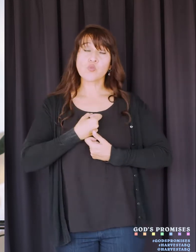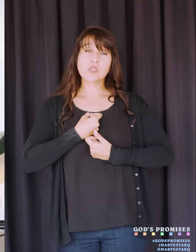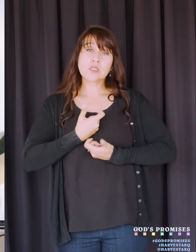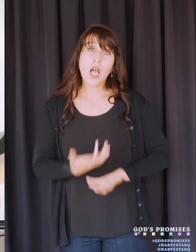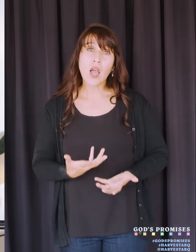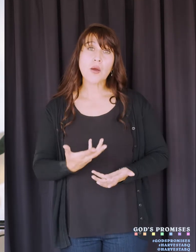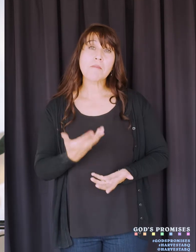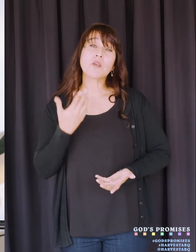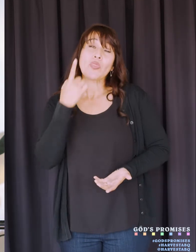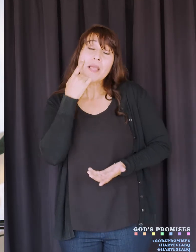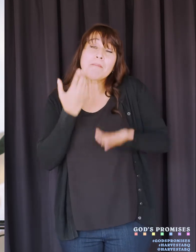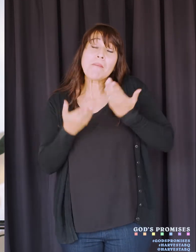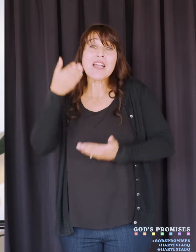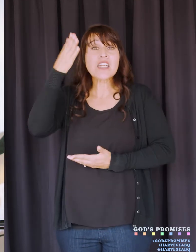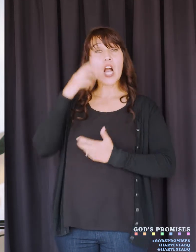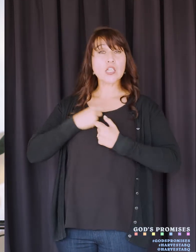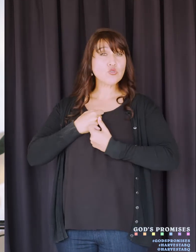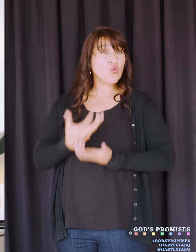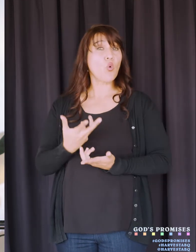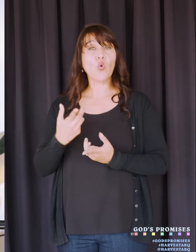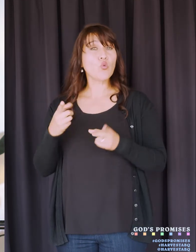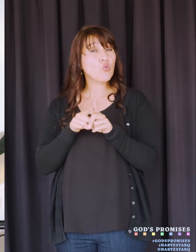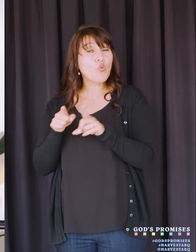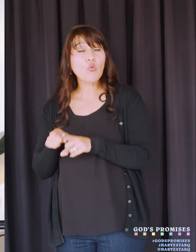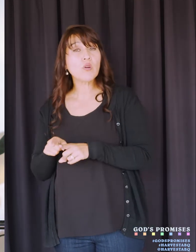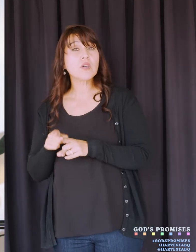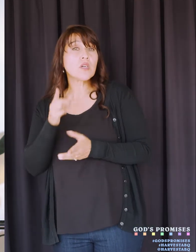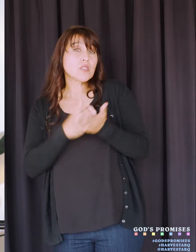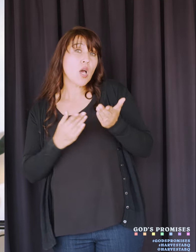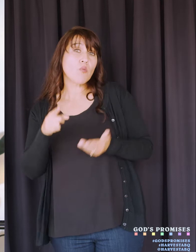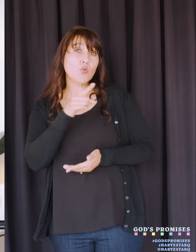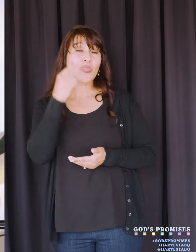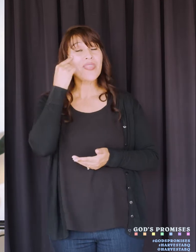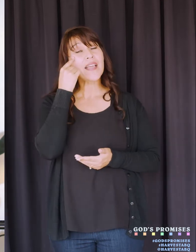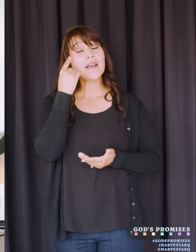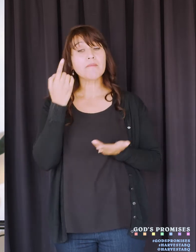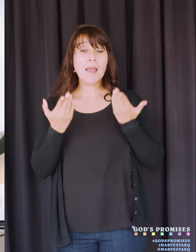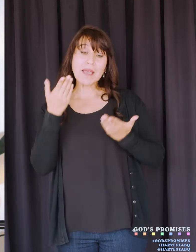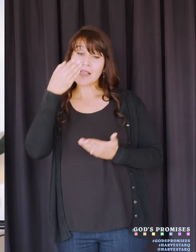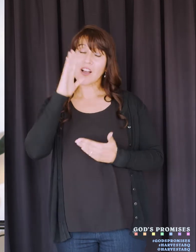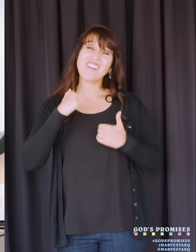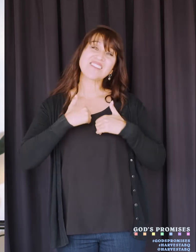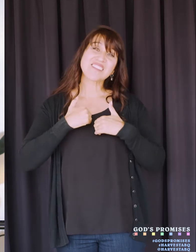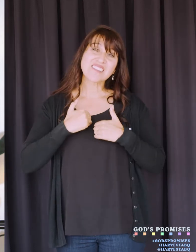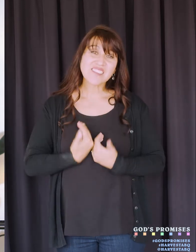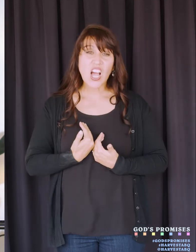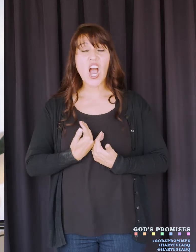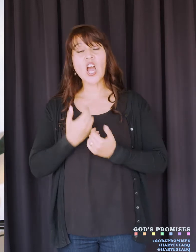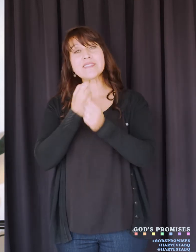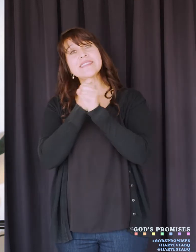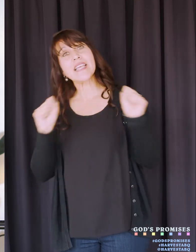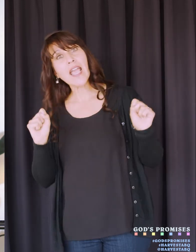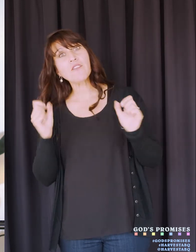maybe God is worn out. So some of you may feel like that maybe God is tired of